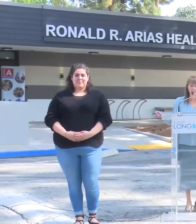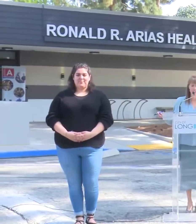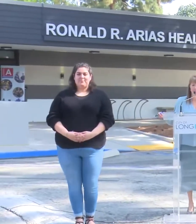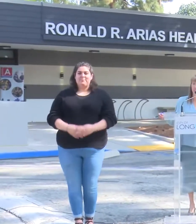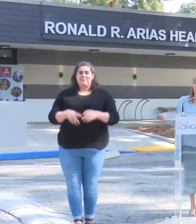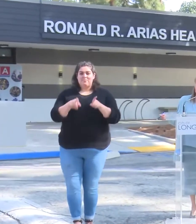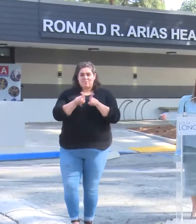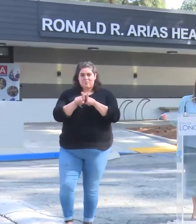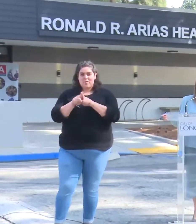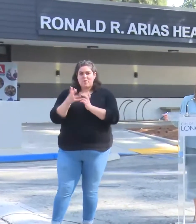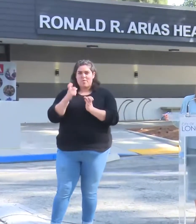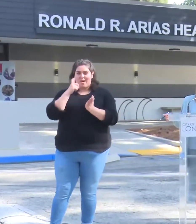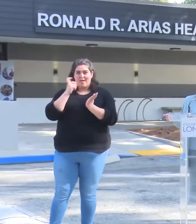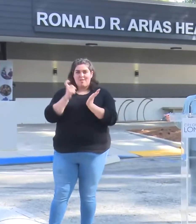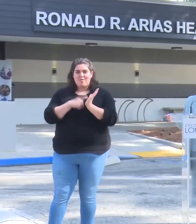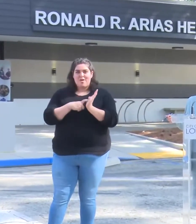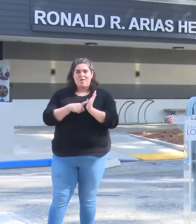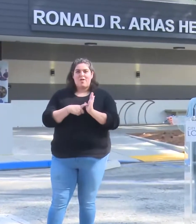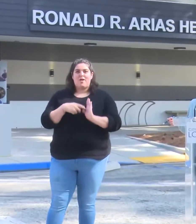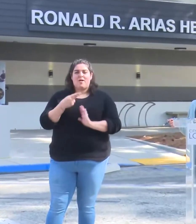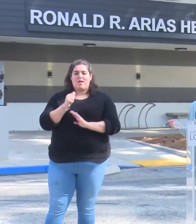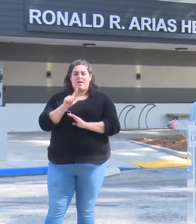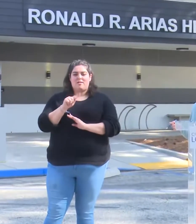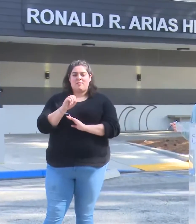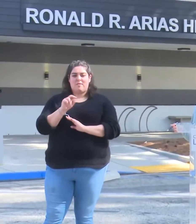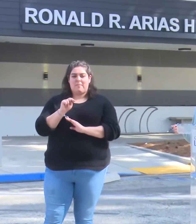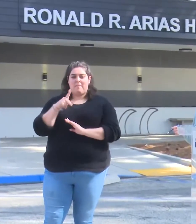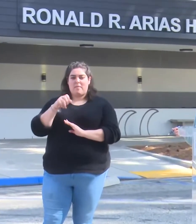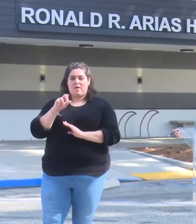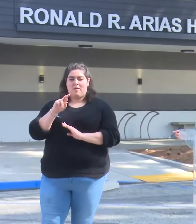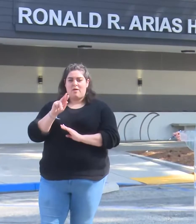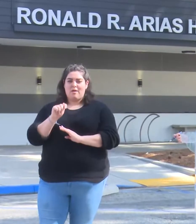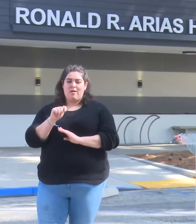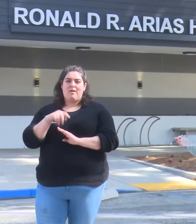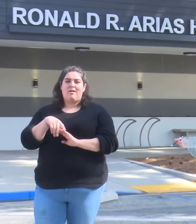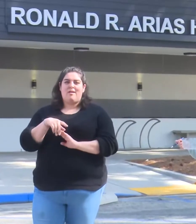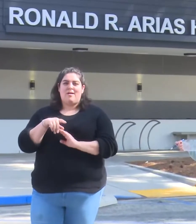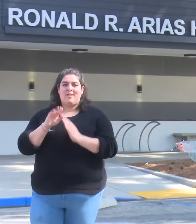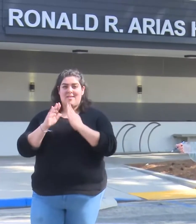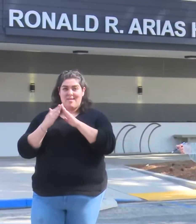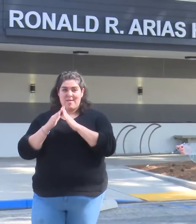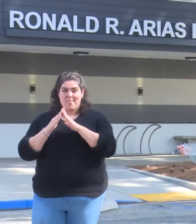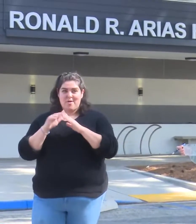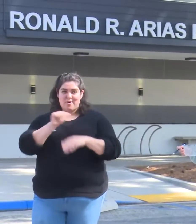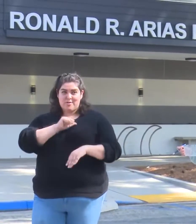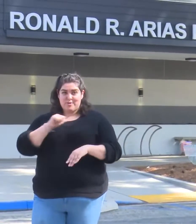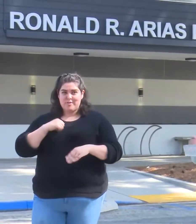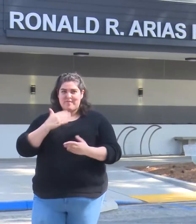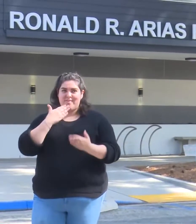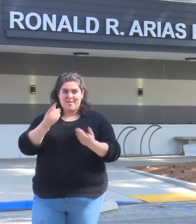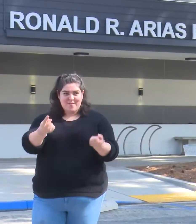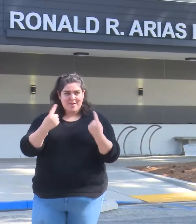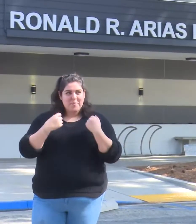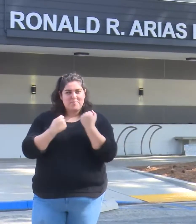I'd also like to acknowledge the Houghton Park Neighborhood Association, so thank you for all of you for coming out and to support our work.